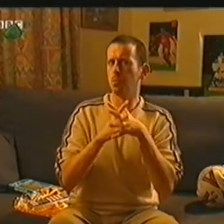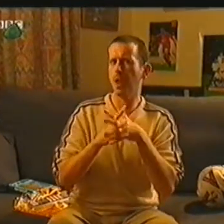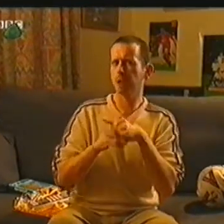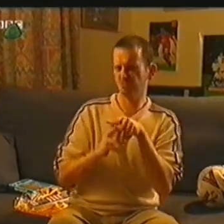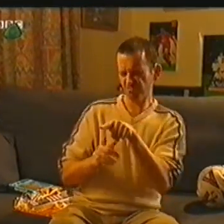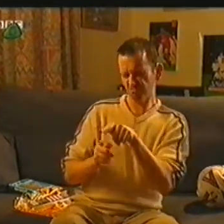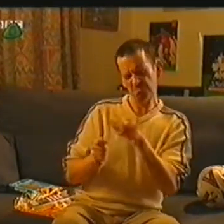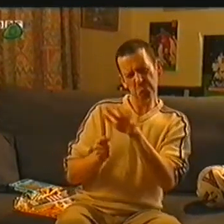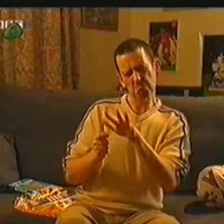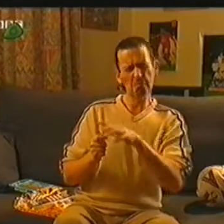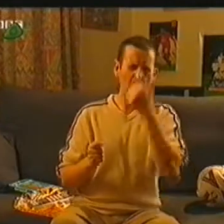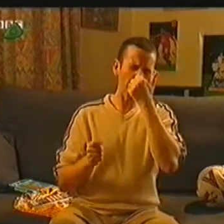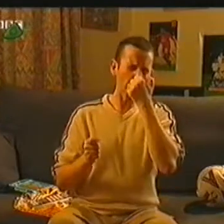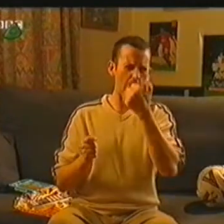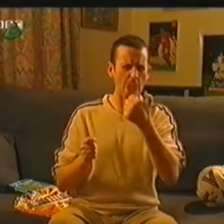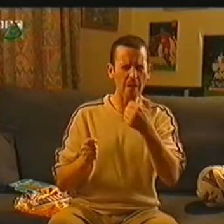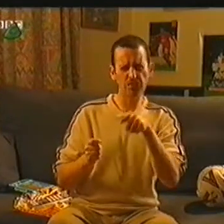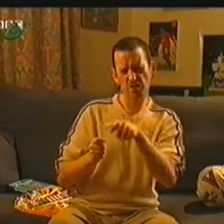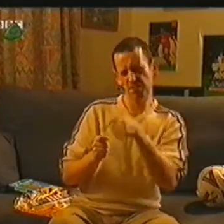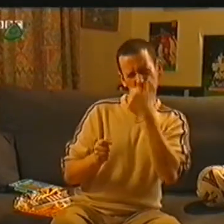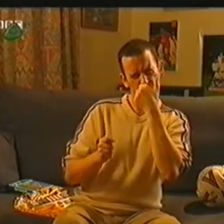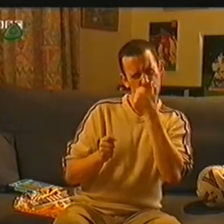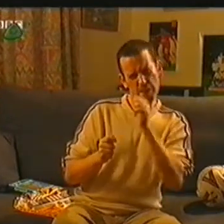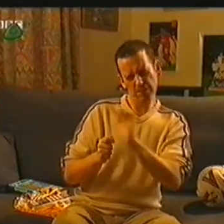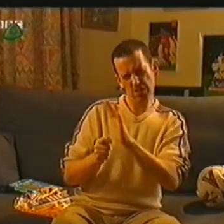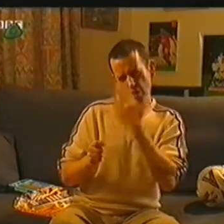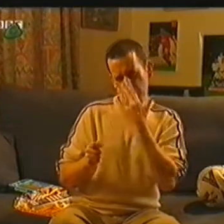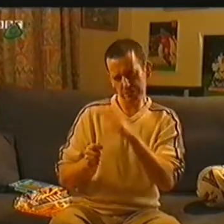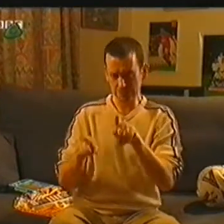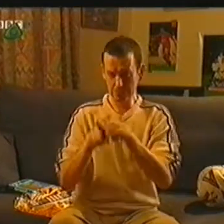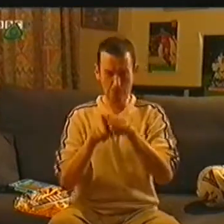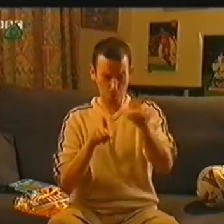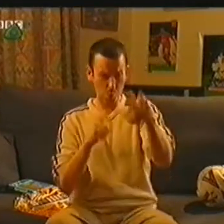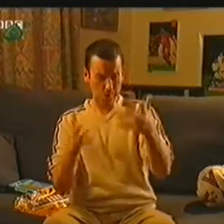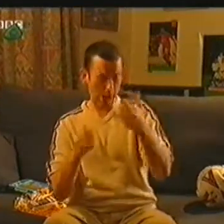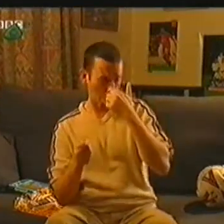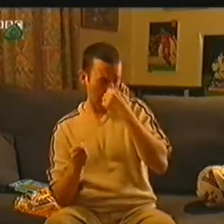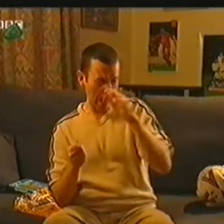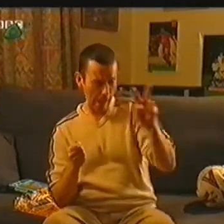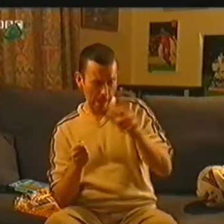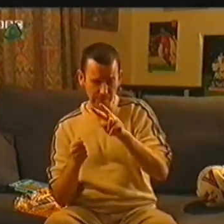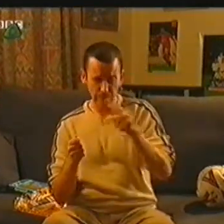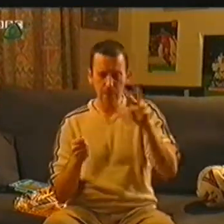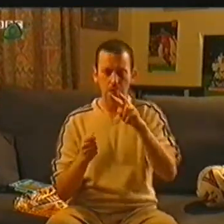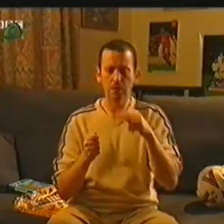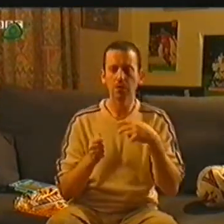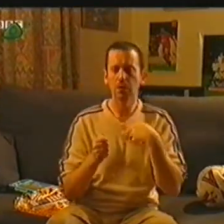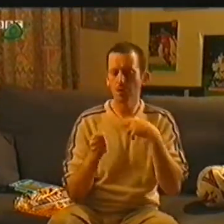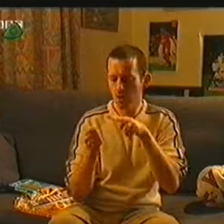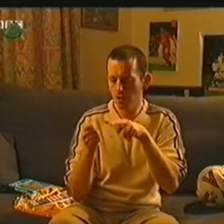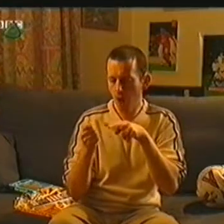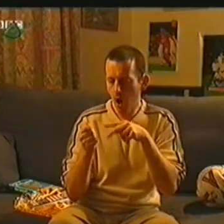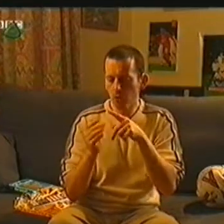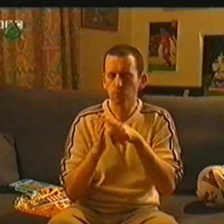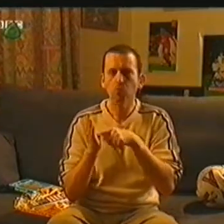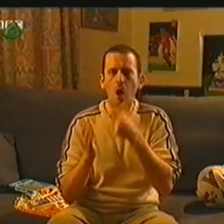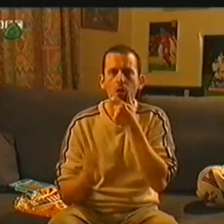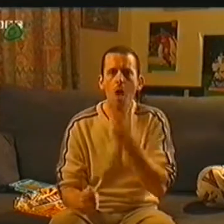At last she pulled out a rather dog-eared print. Here you are, said his mother. He's even in his school